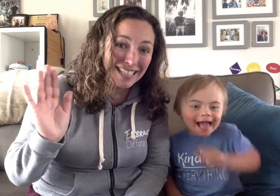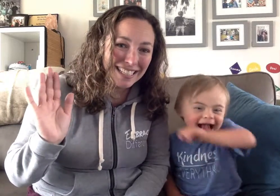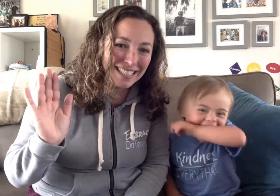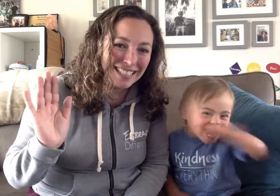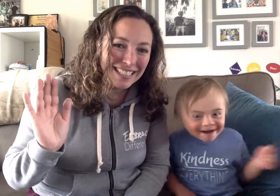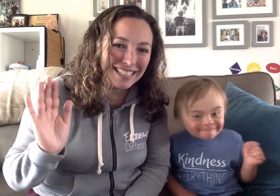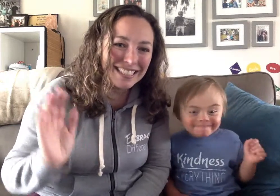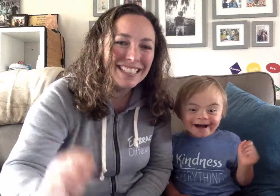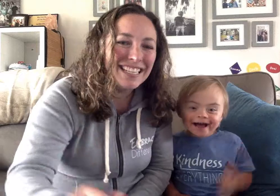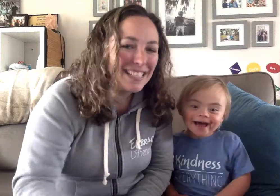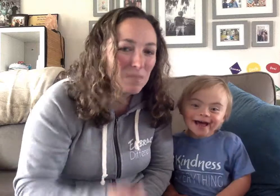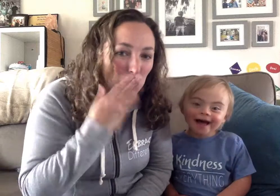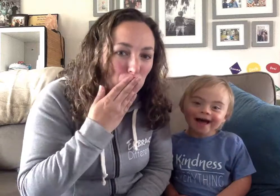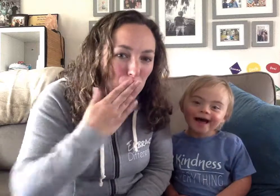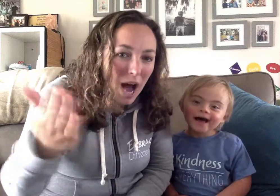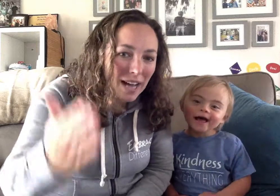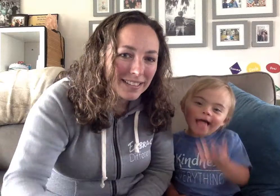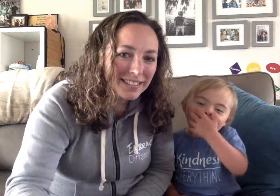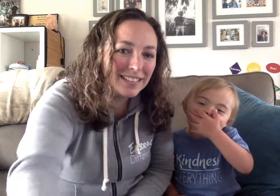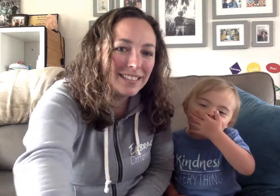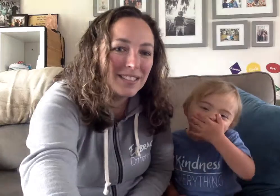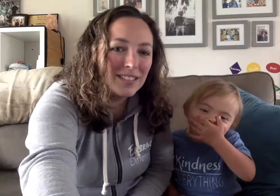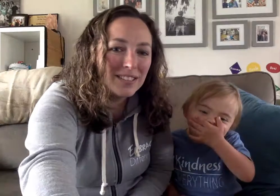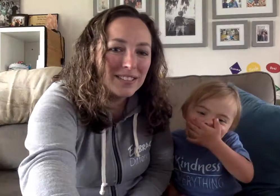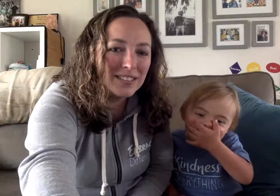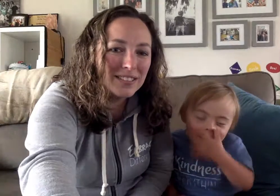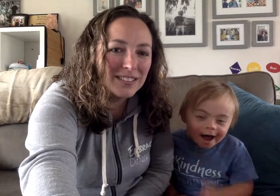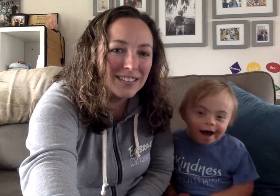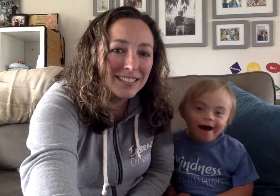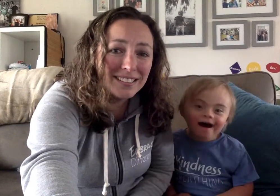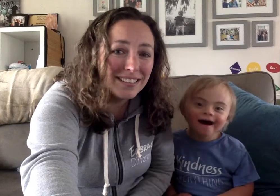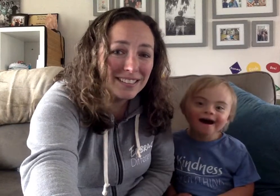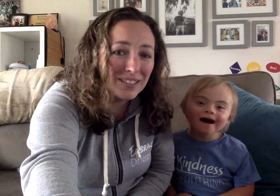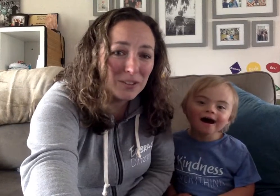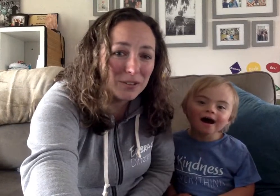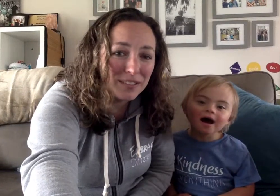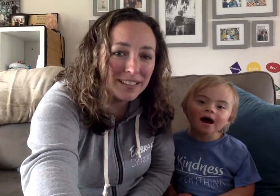Yeah. Mwah. Oh, hoo, hoo. You're goofy.